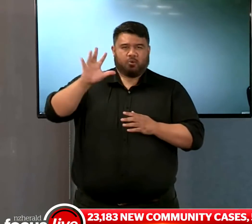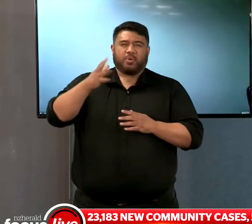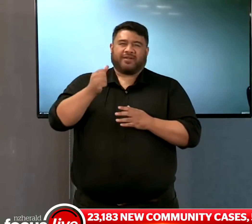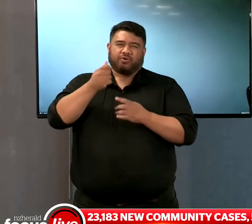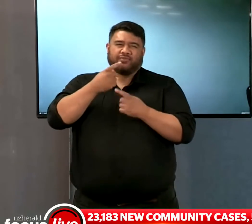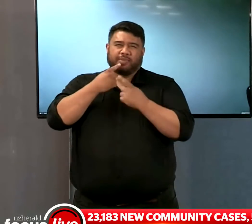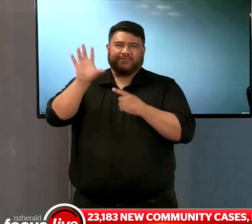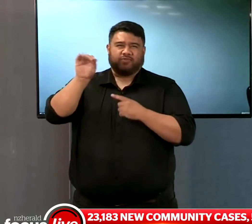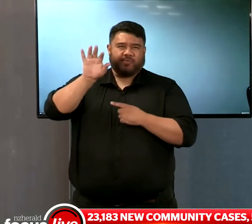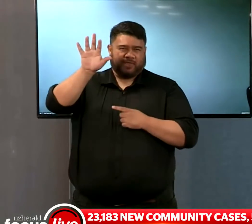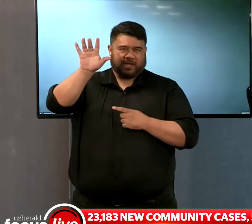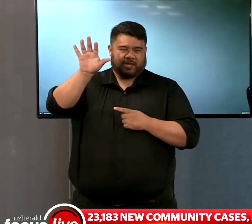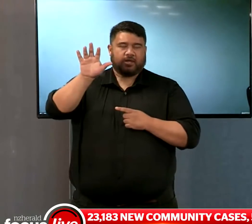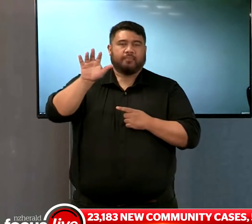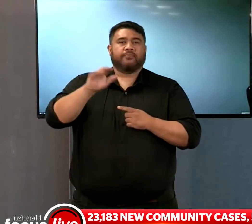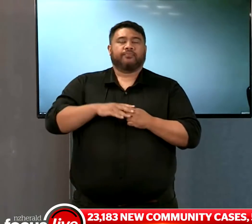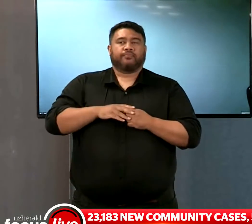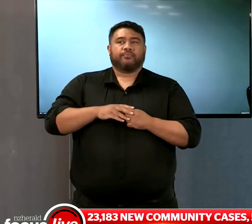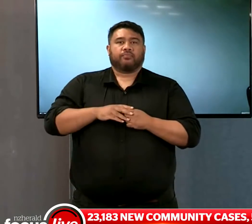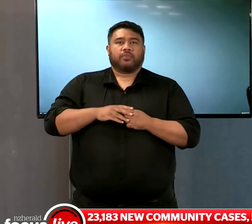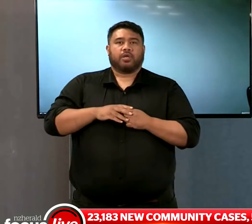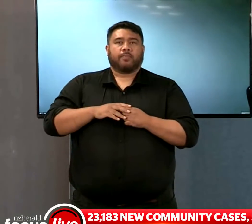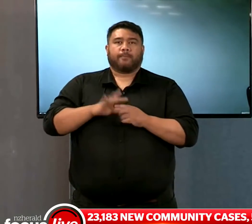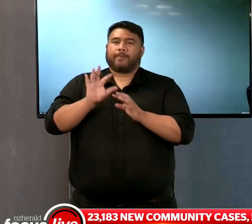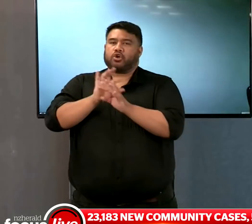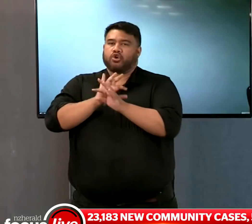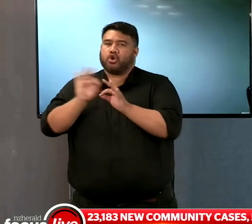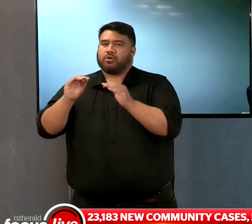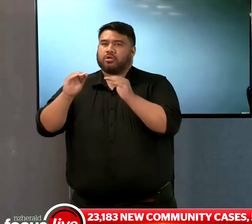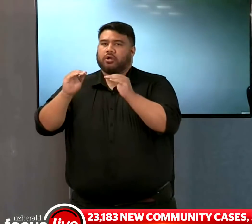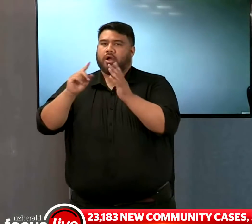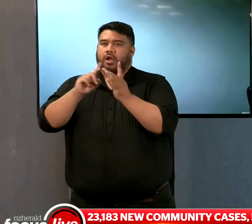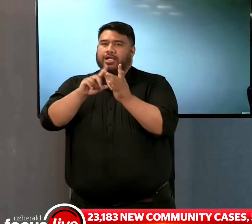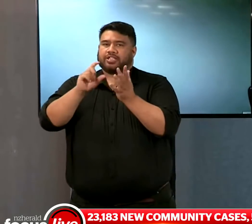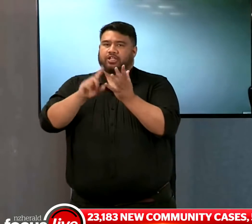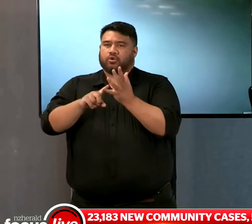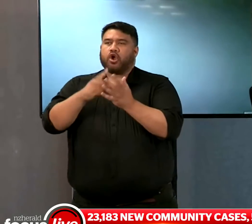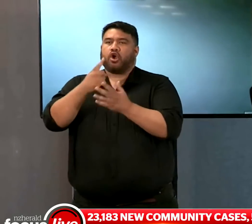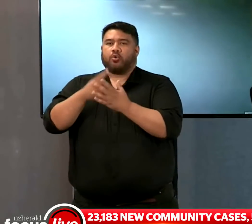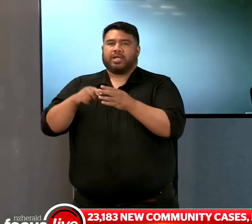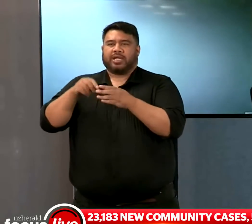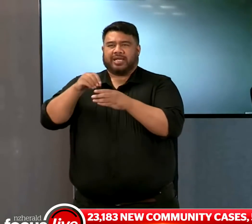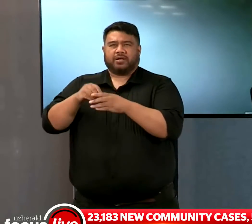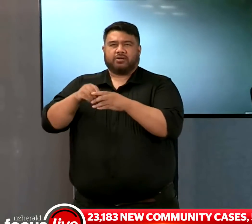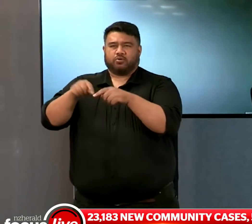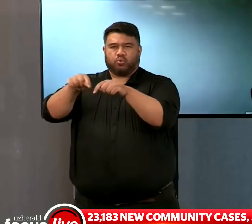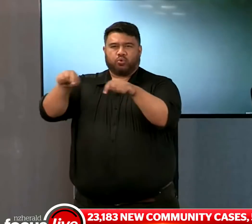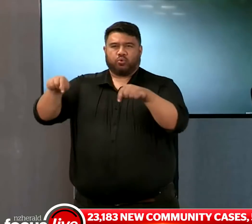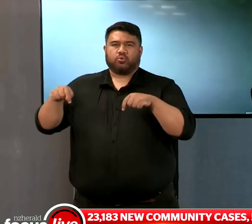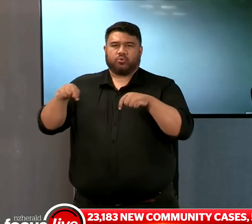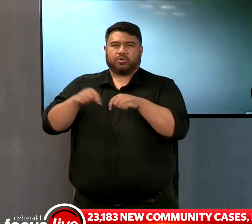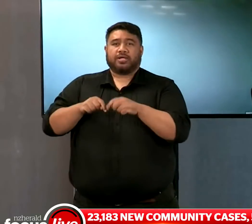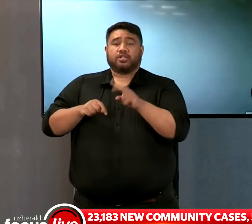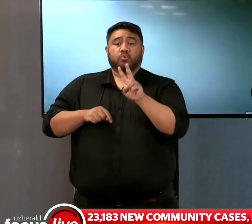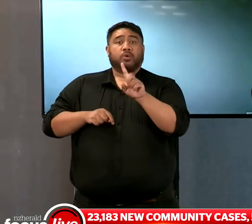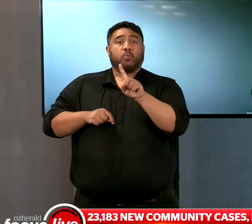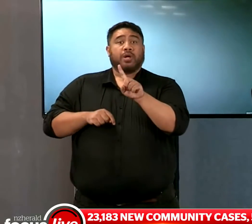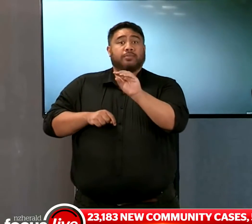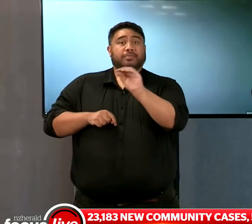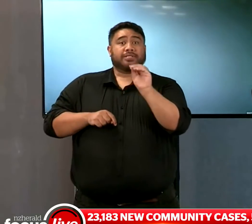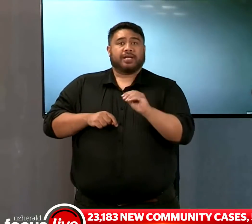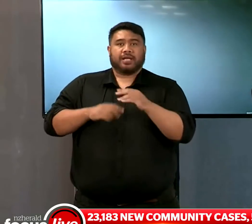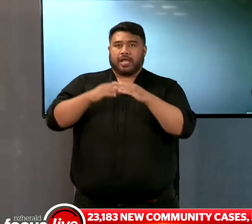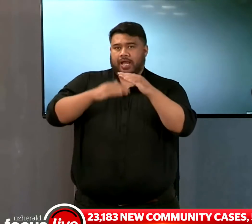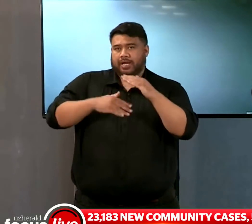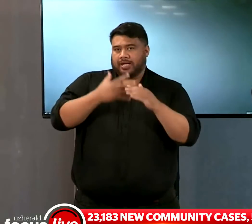data, and those who are not in ED there, so these are ones who are on wards, just 21% are under 50, while